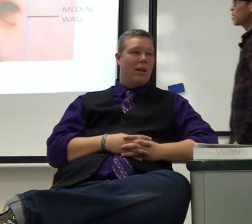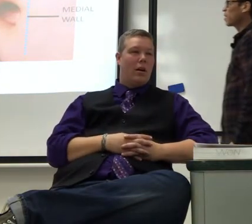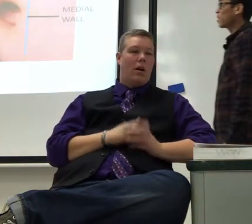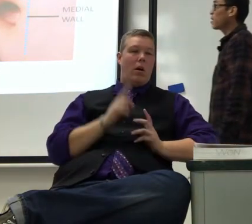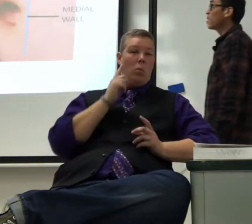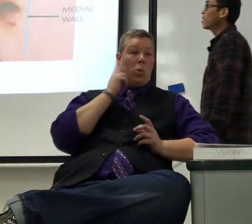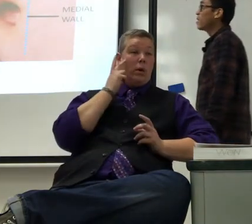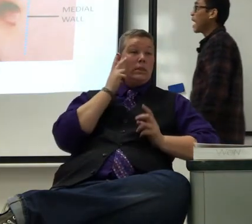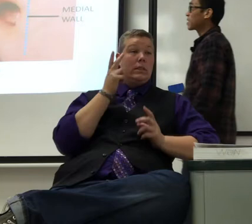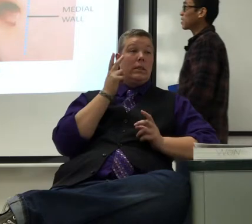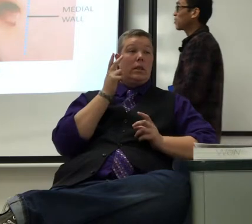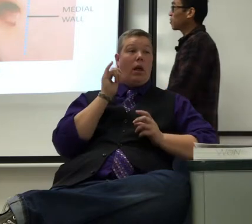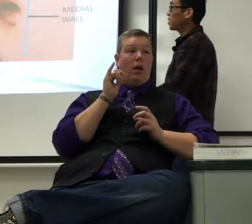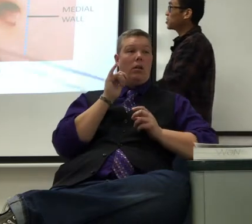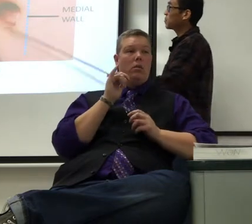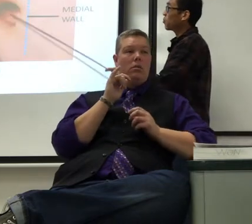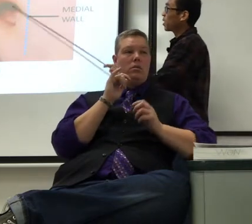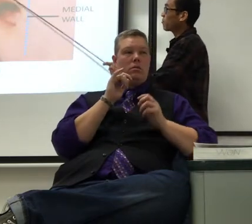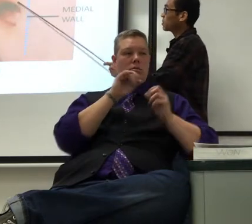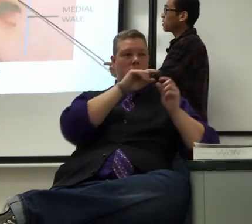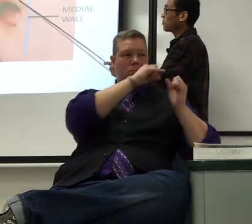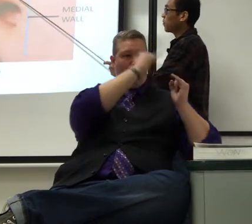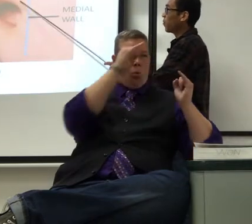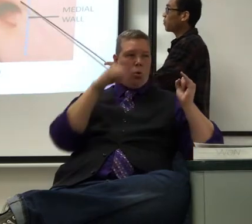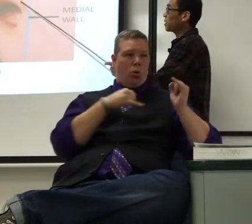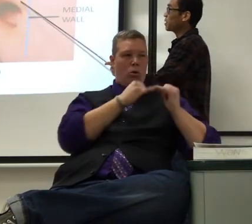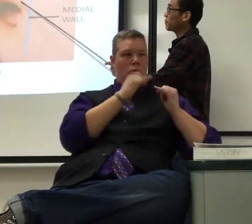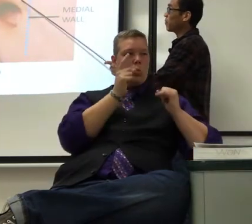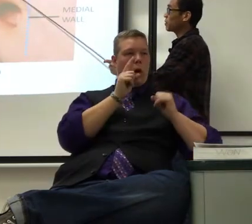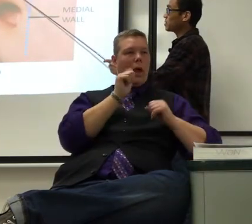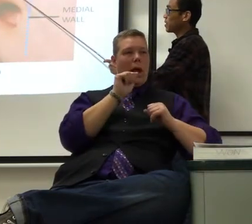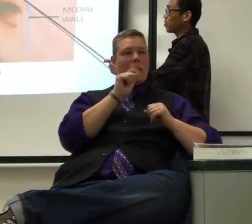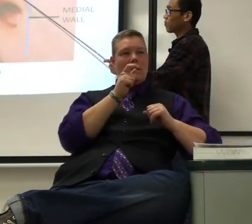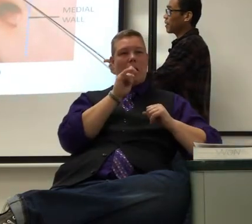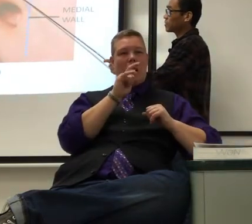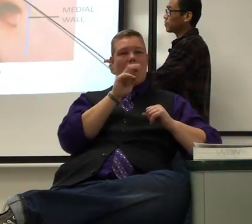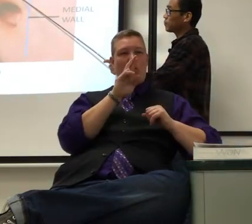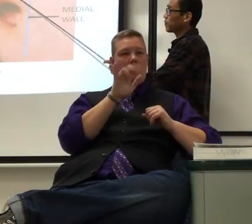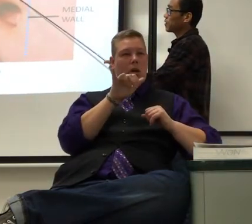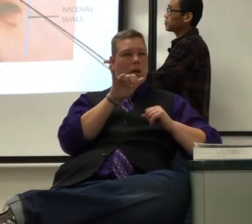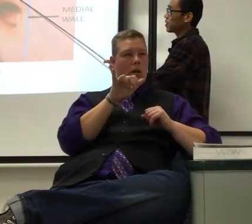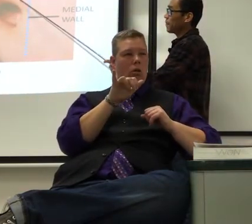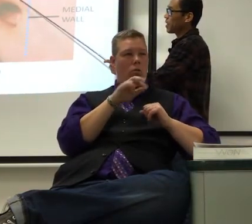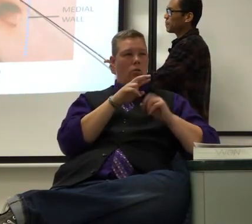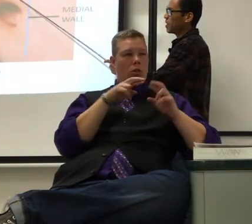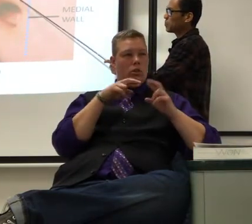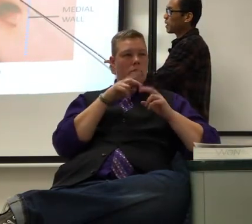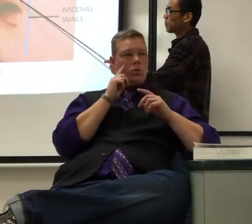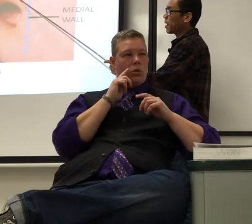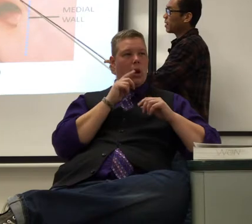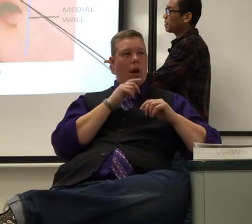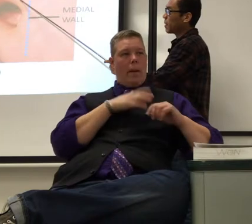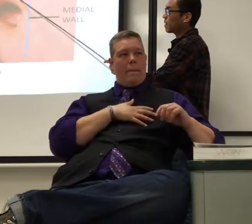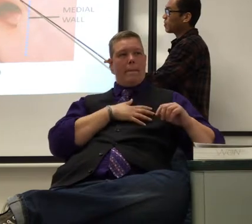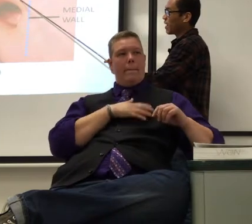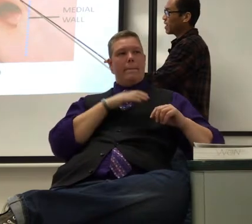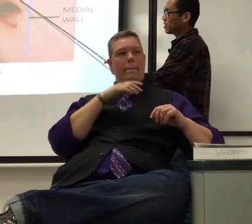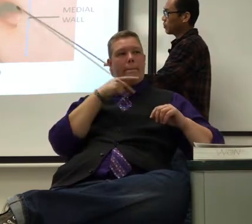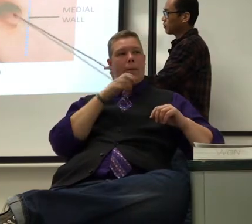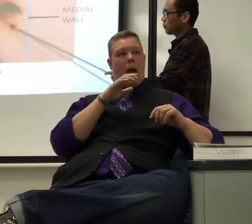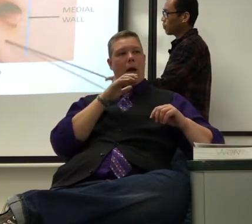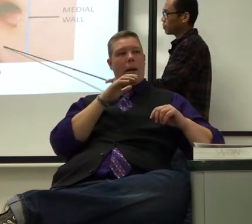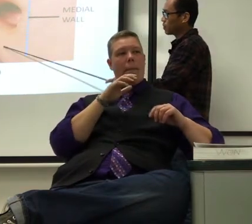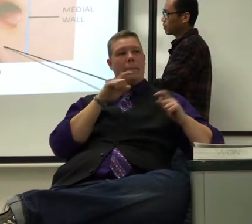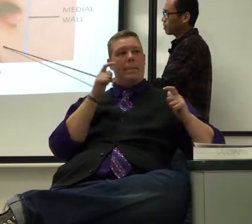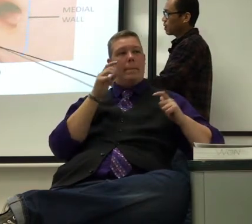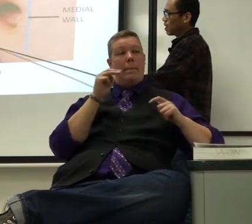of the axillary region. Whenever it says fold, the fold is skin over muscle. So you got pec major, pec minor in the